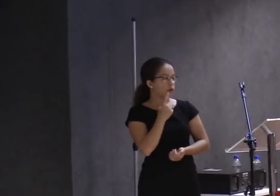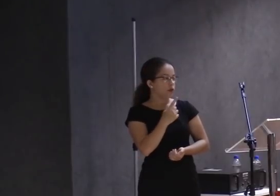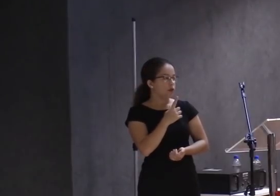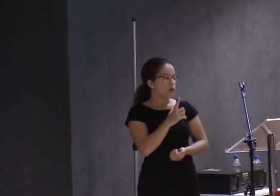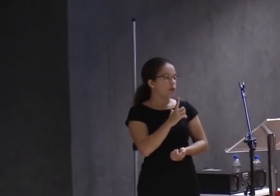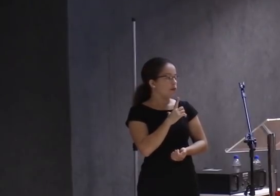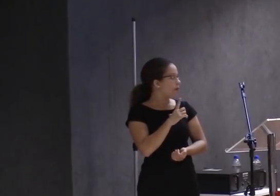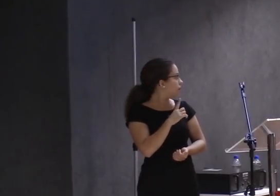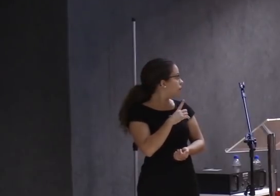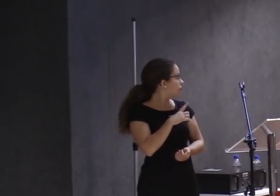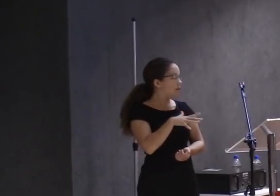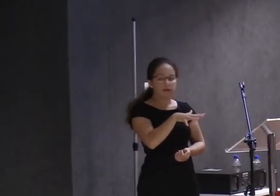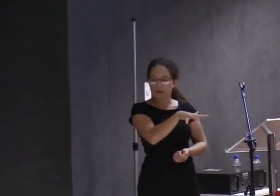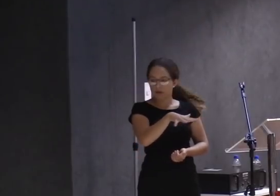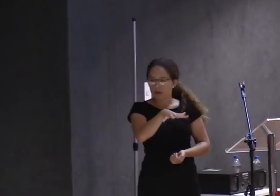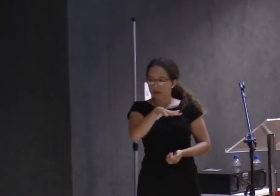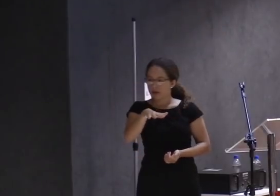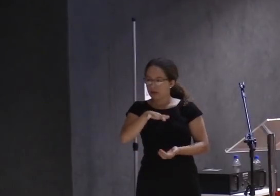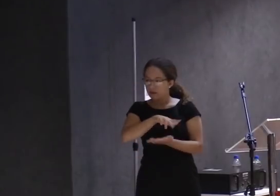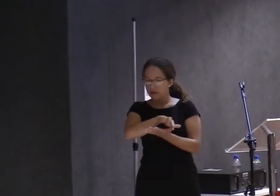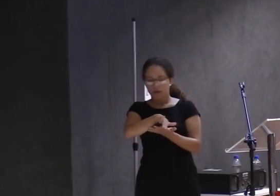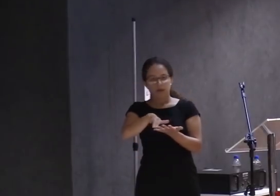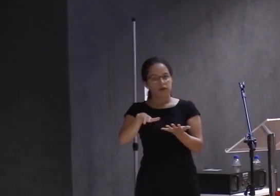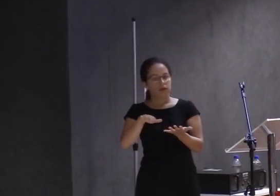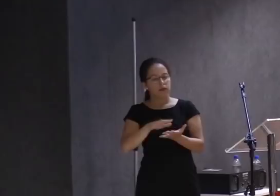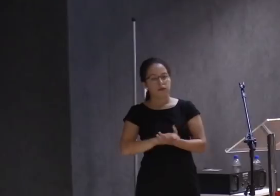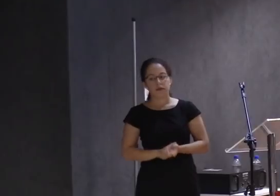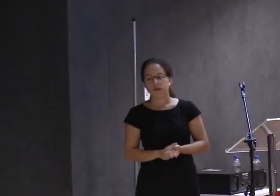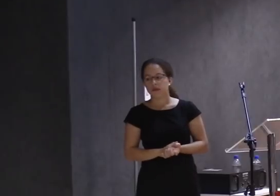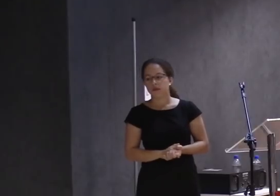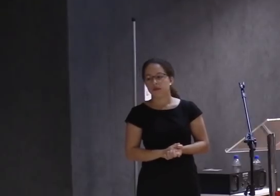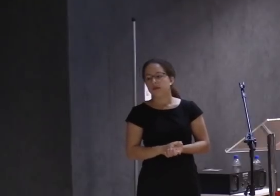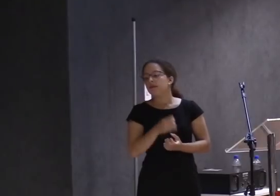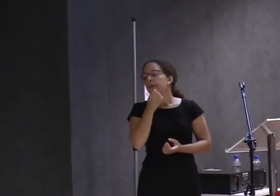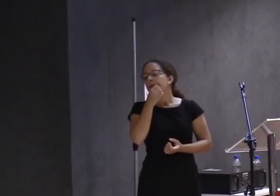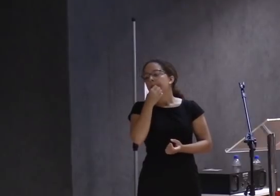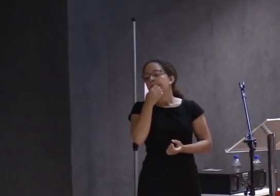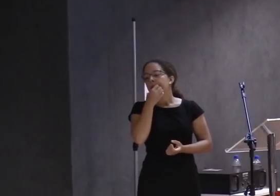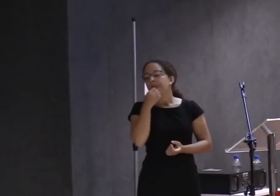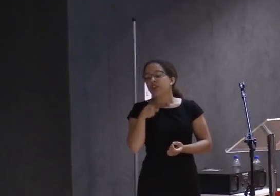emphasis areas. So our profile is very similar to IFES. We have the